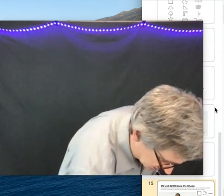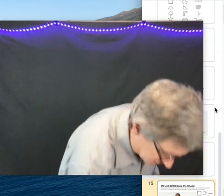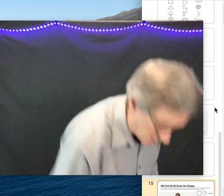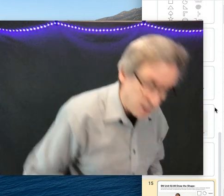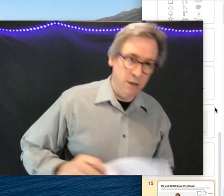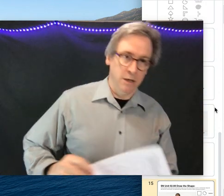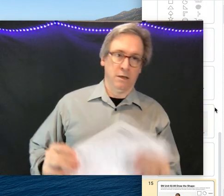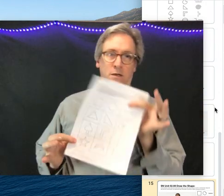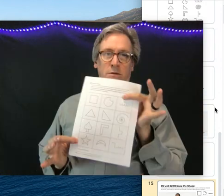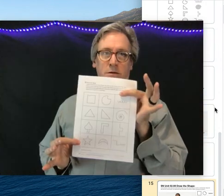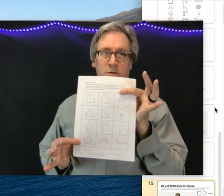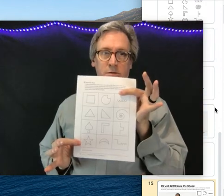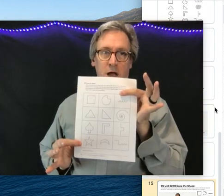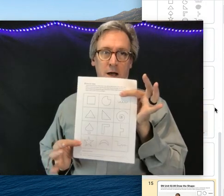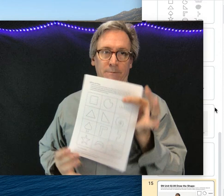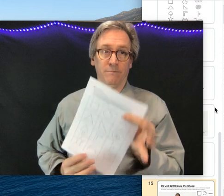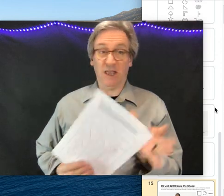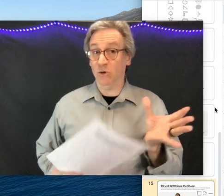Here it is.